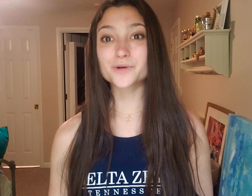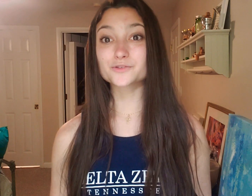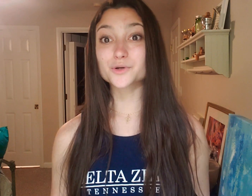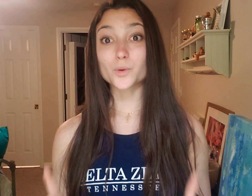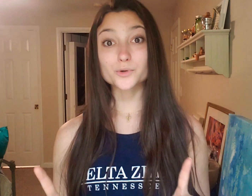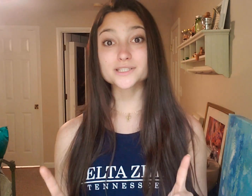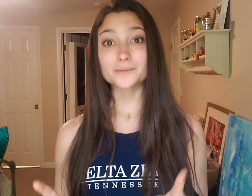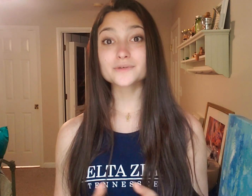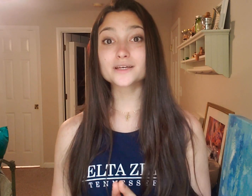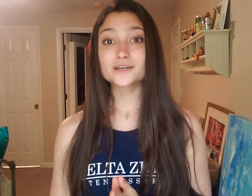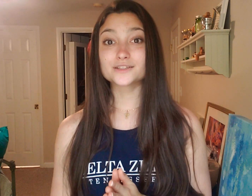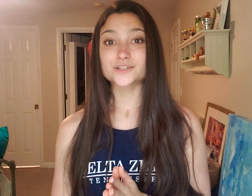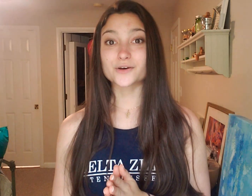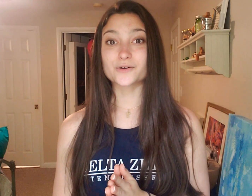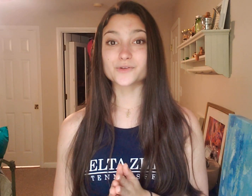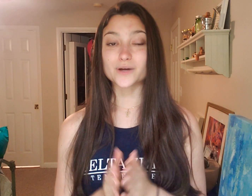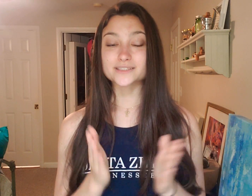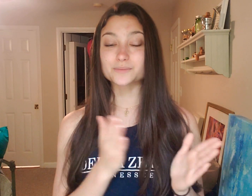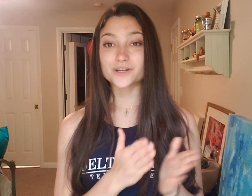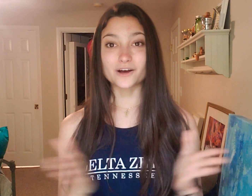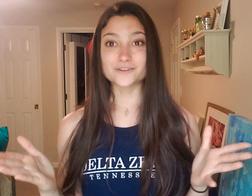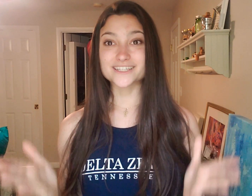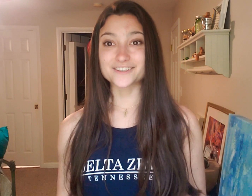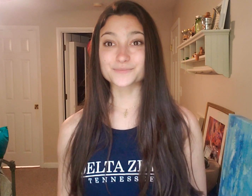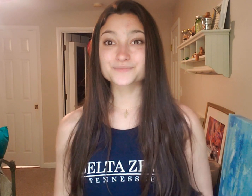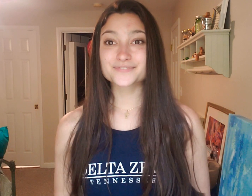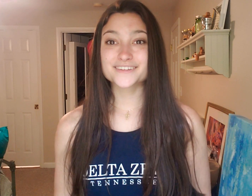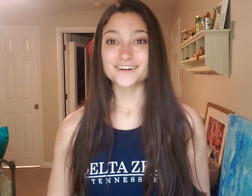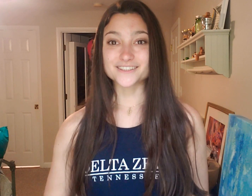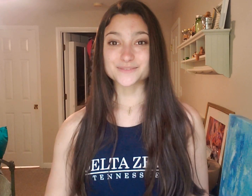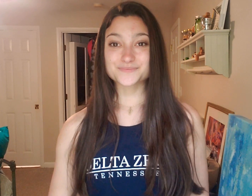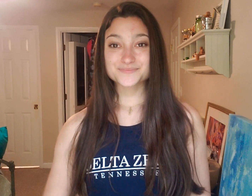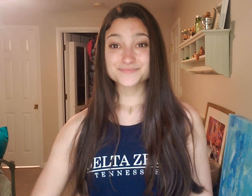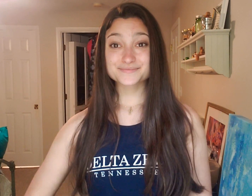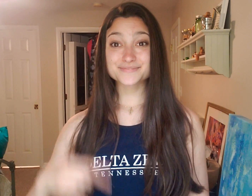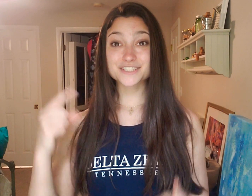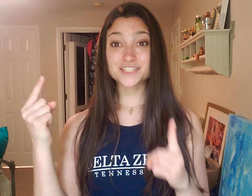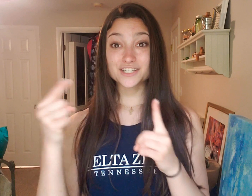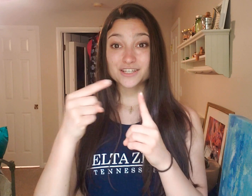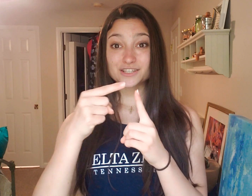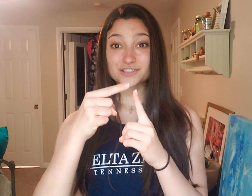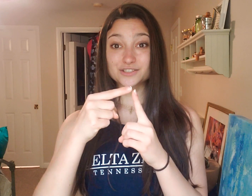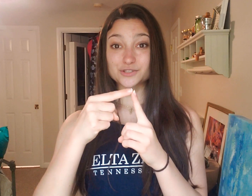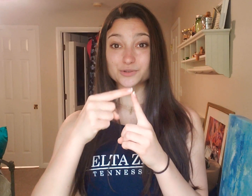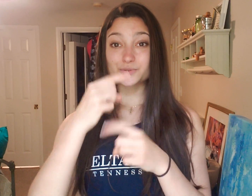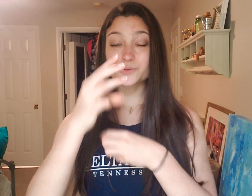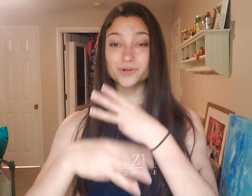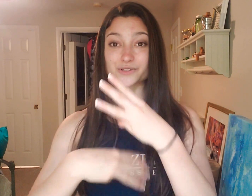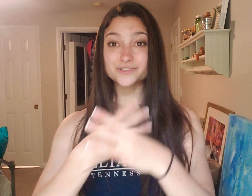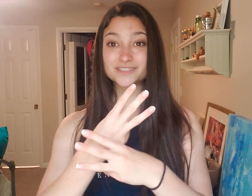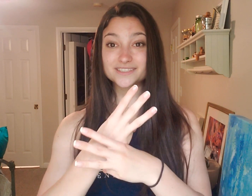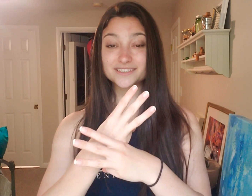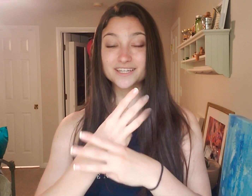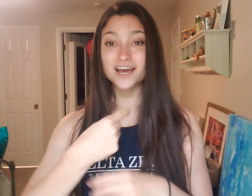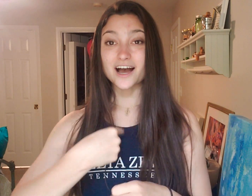through it one more time so you guys can put it all together. Awesome. To the world,